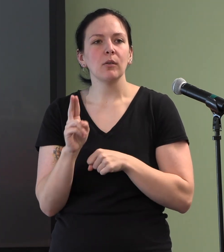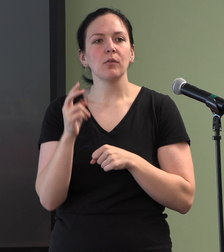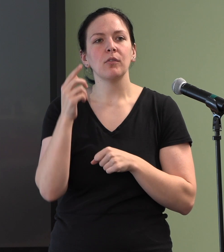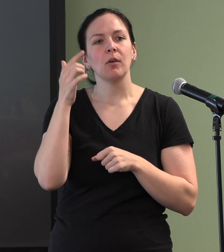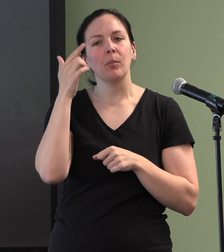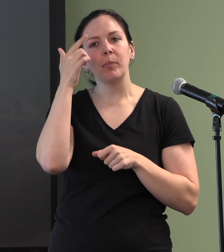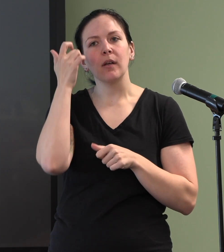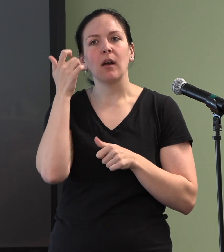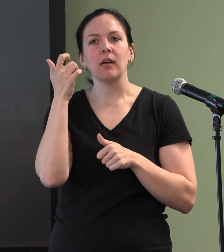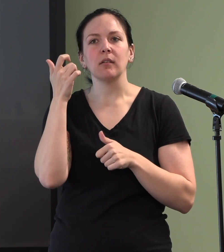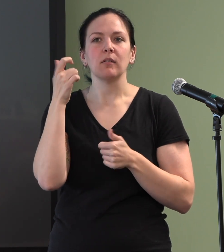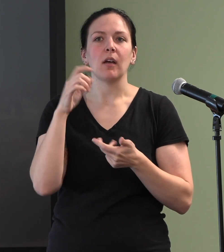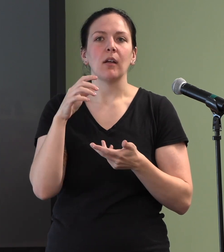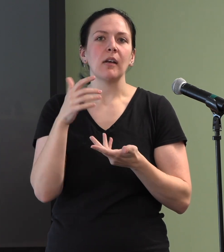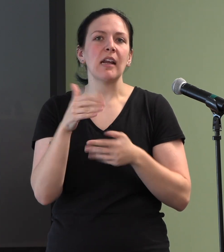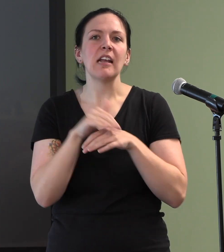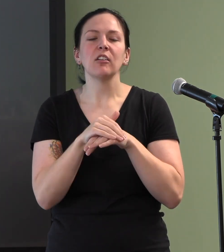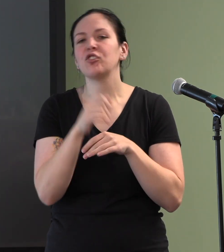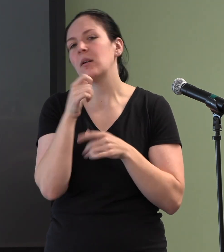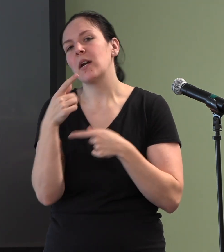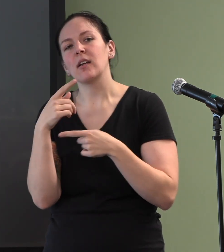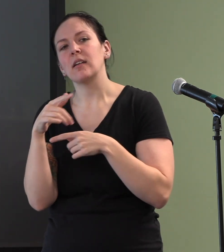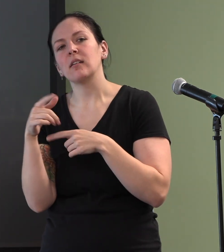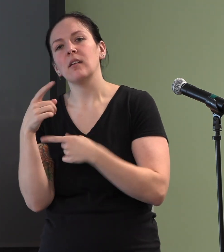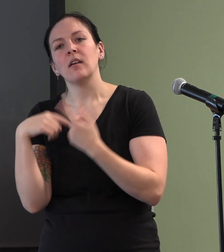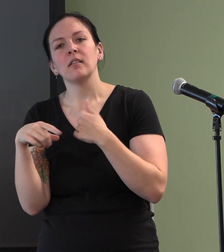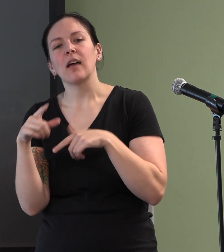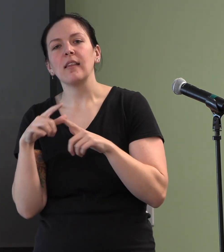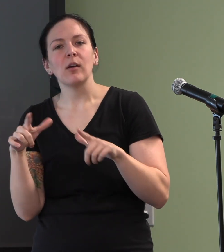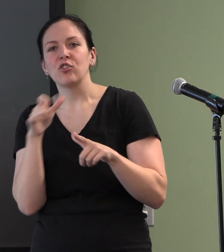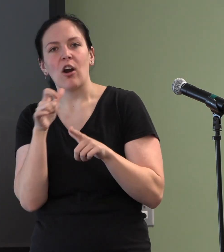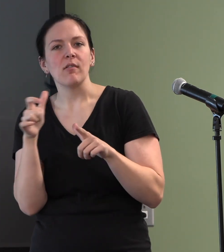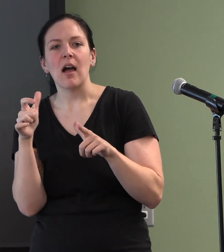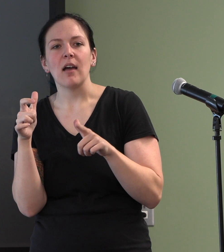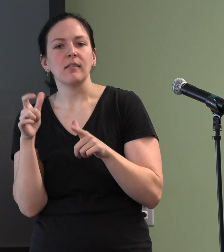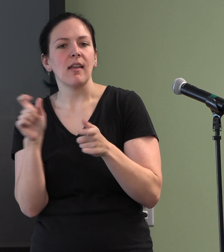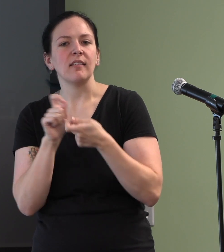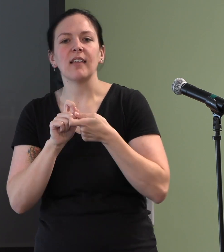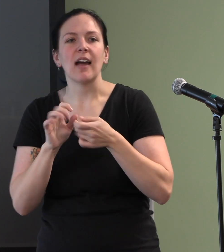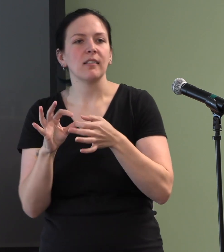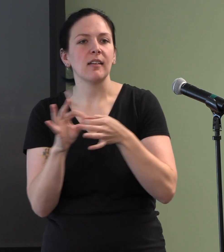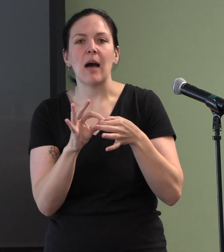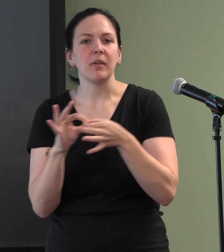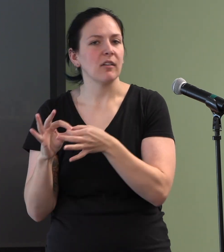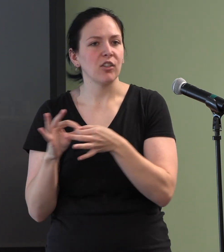used because English and American Sign Language are not exact copies of each